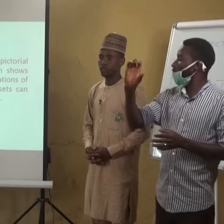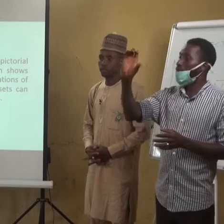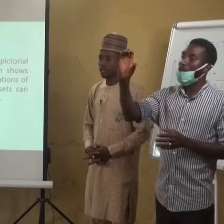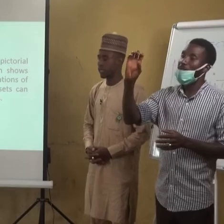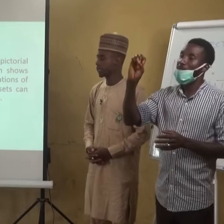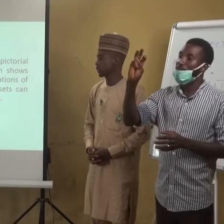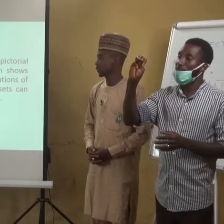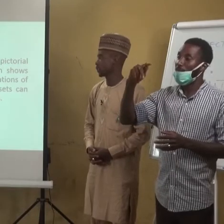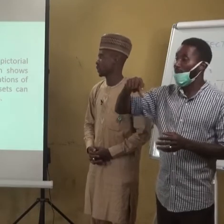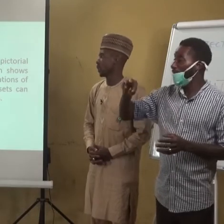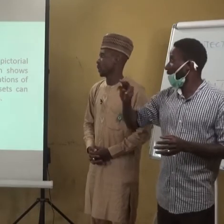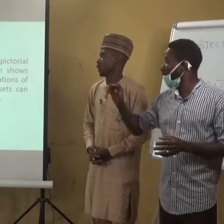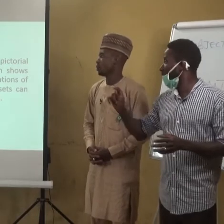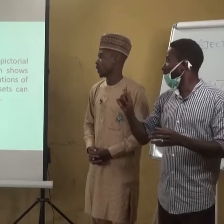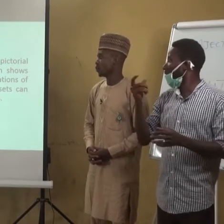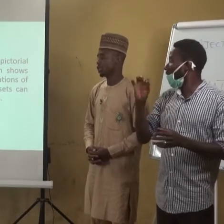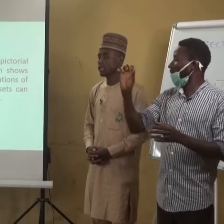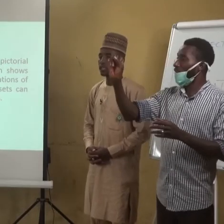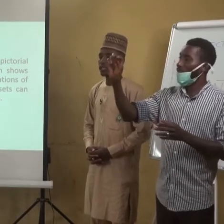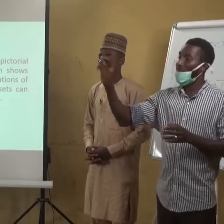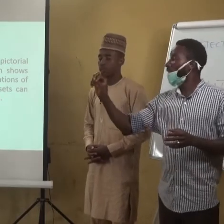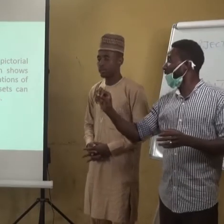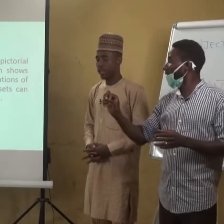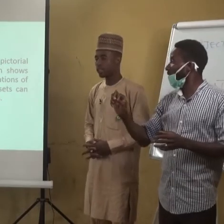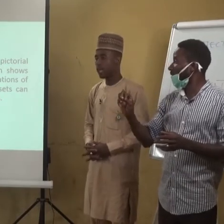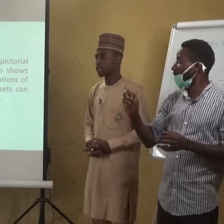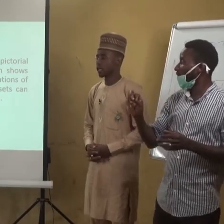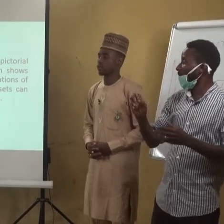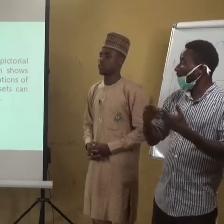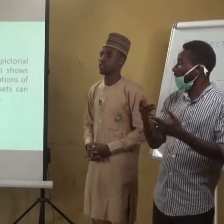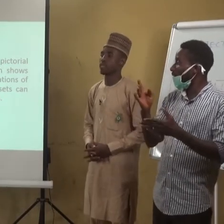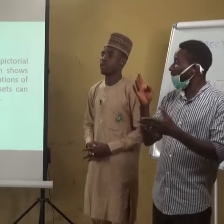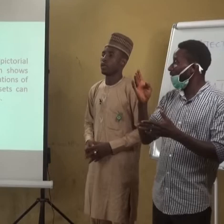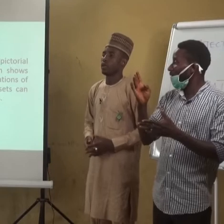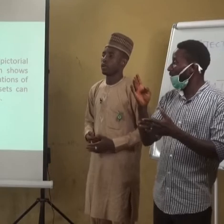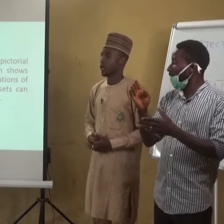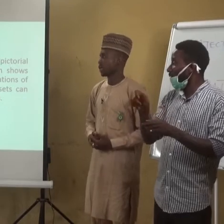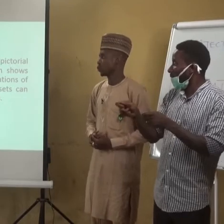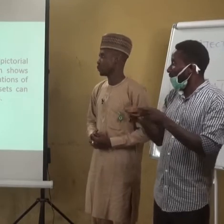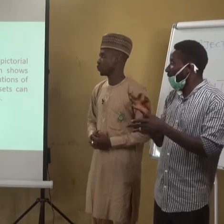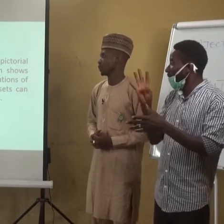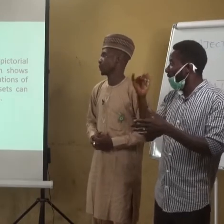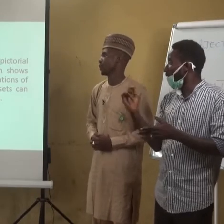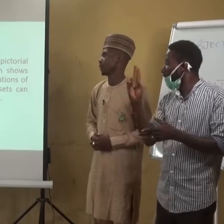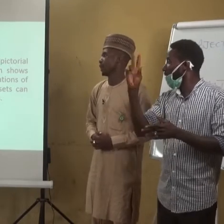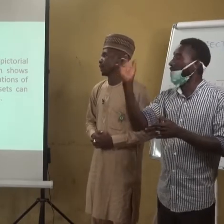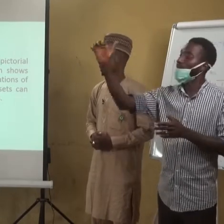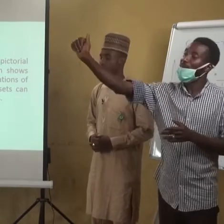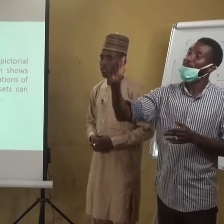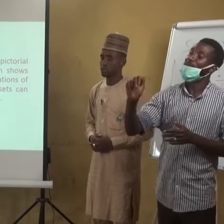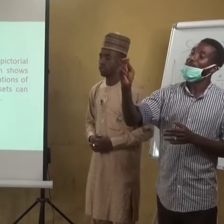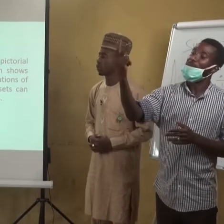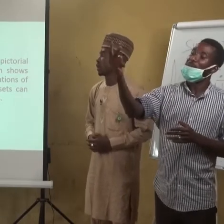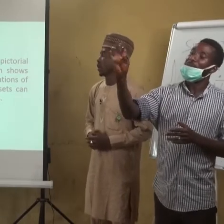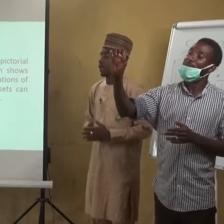be demonstrated by using Venn diagrams. Learners should note